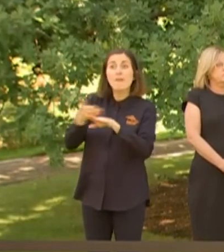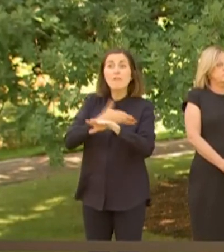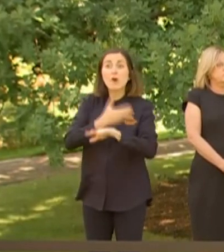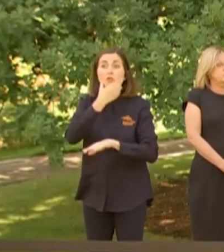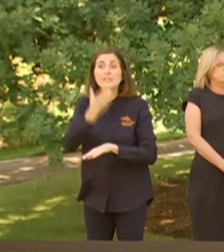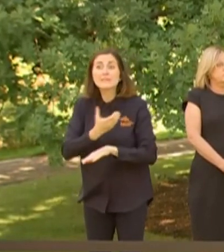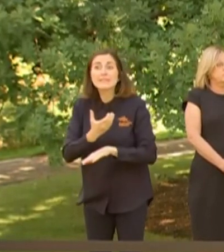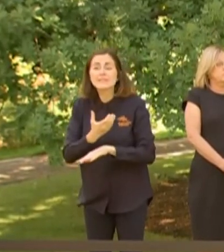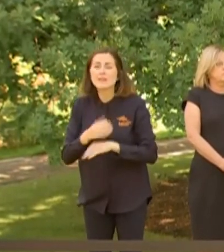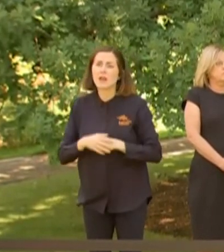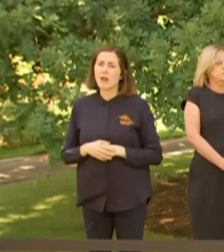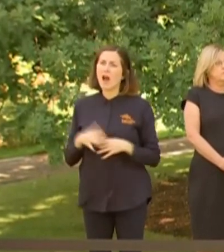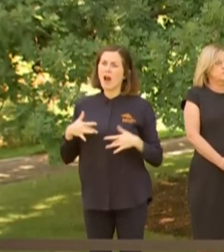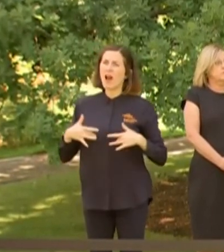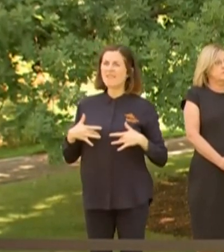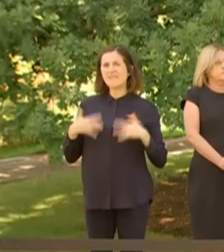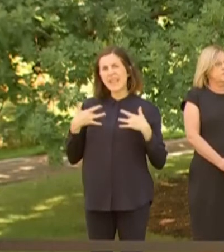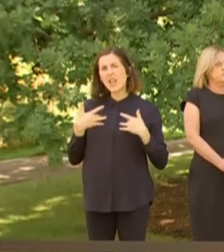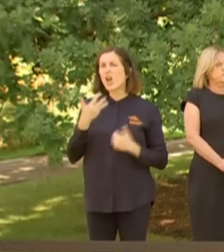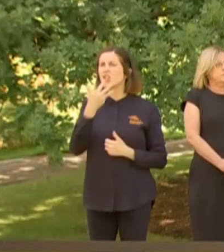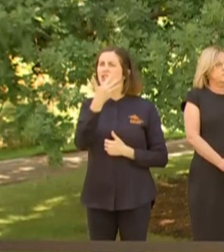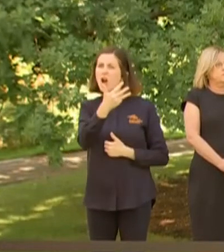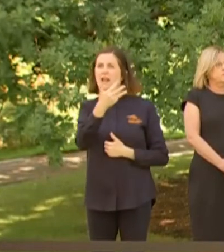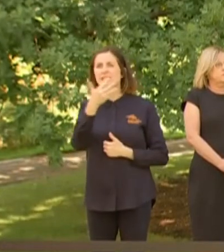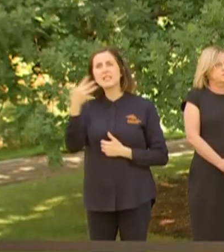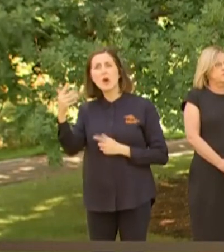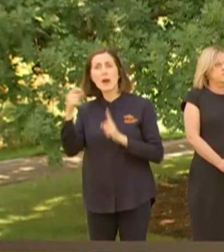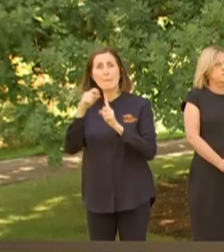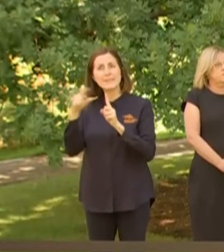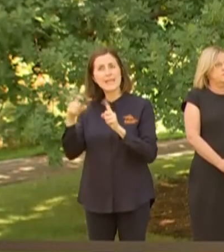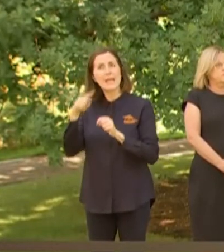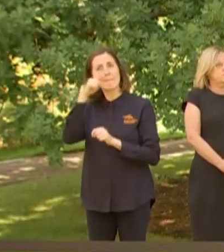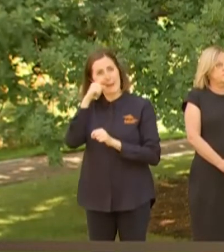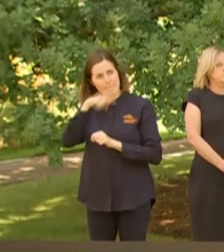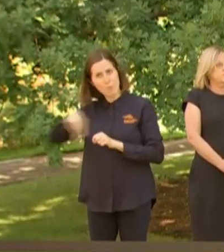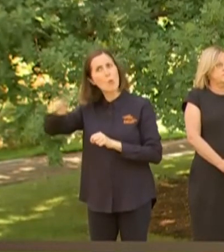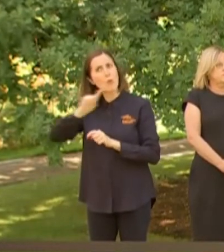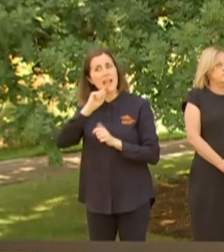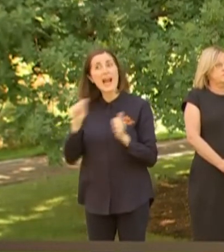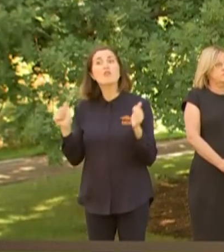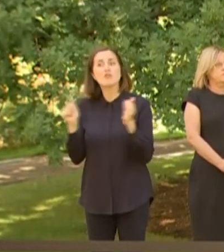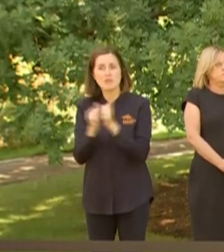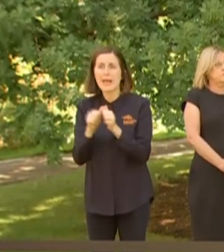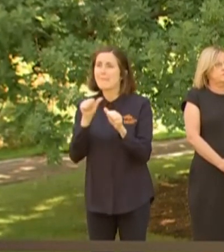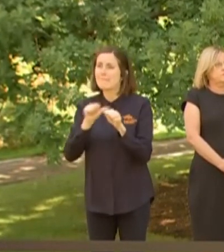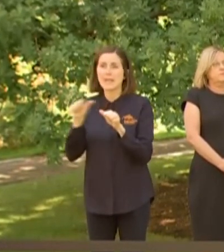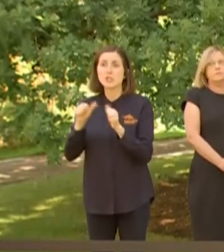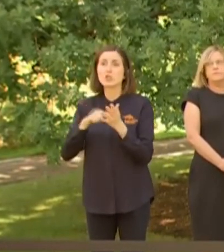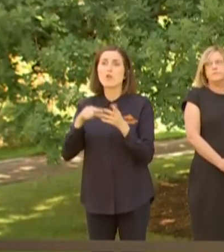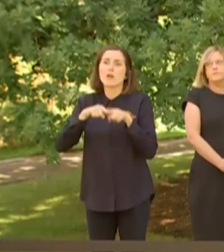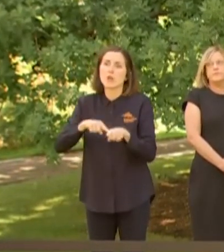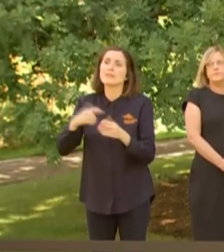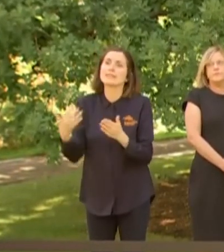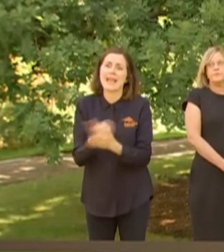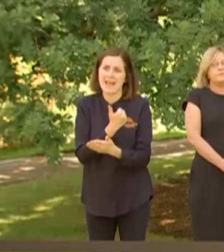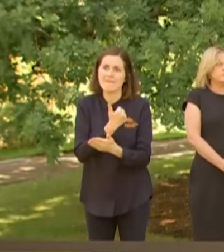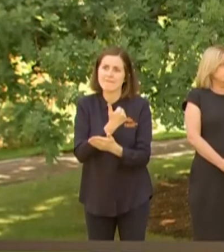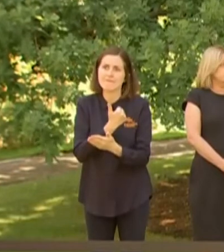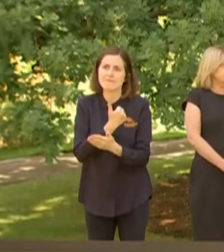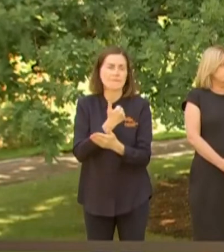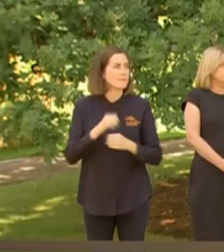like 99%, I think would say, let's do this right. And that's exactly what we're doing.